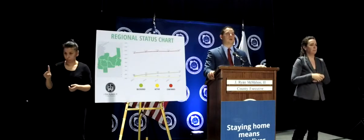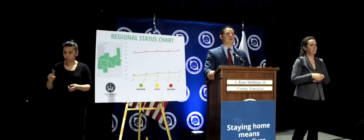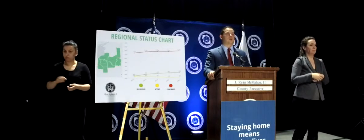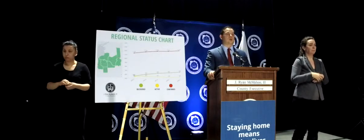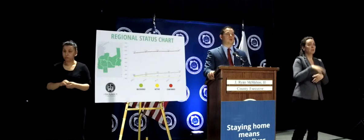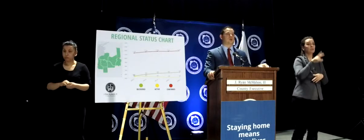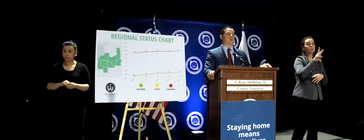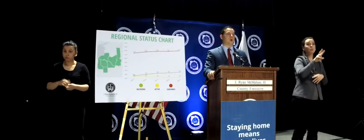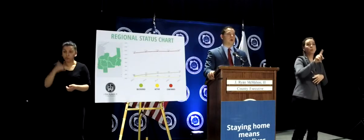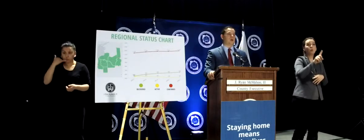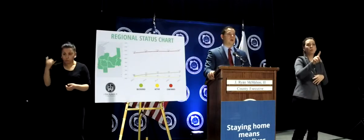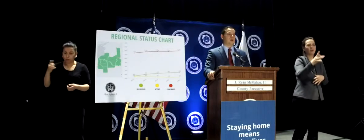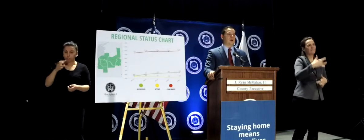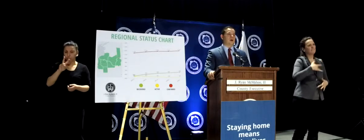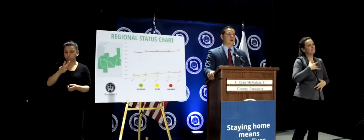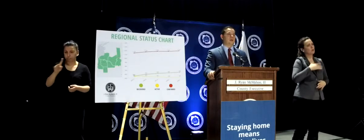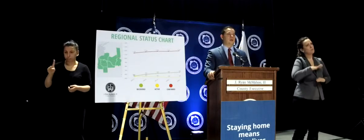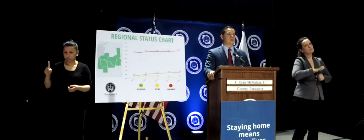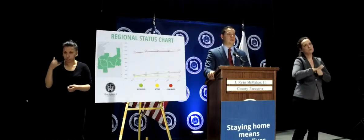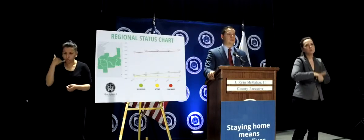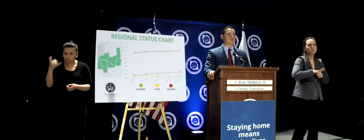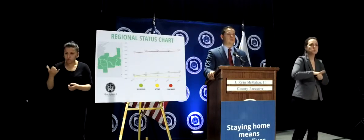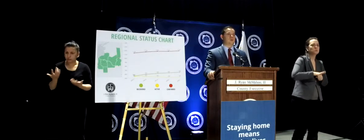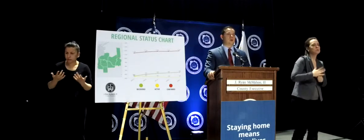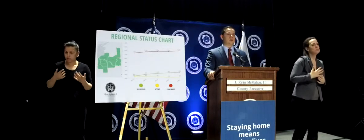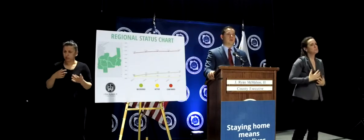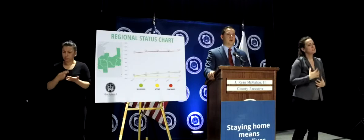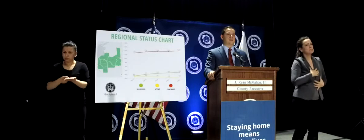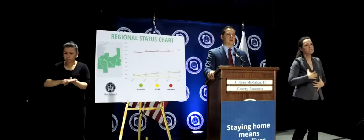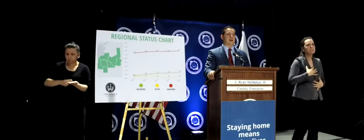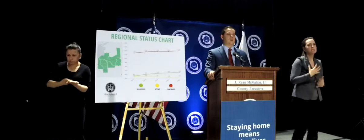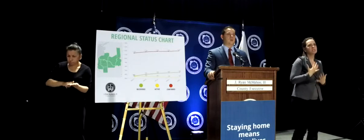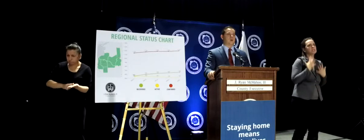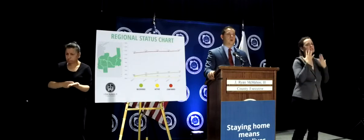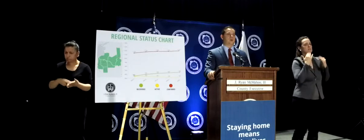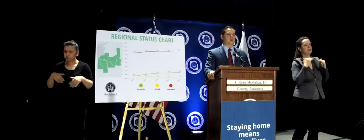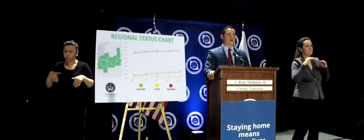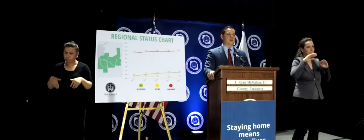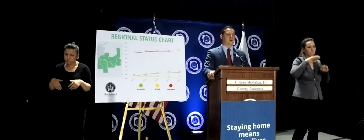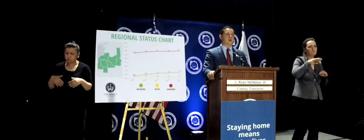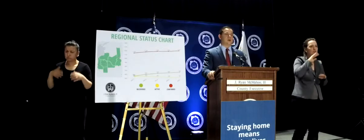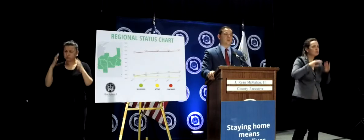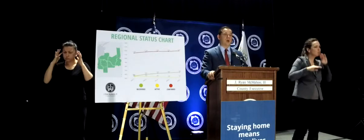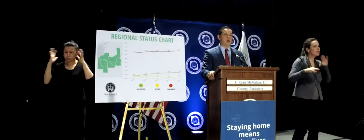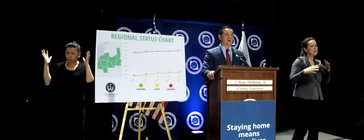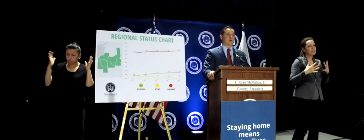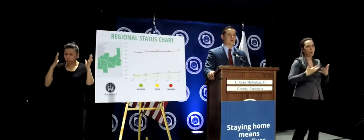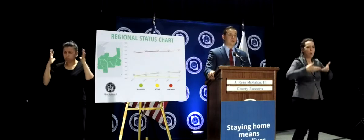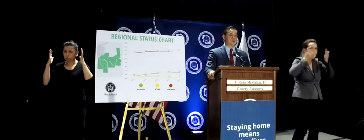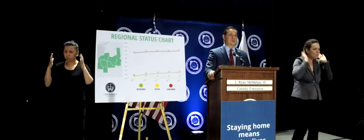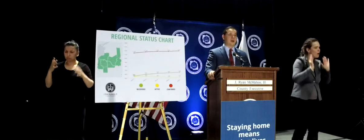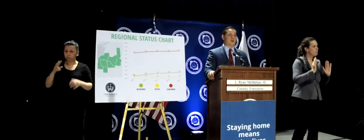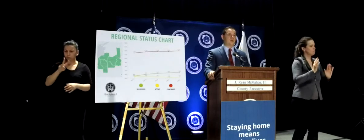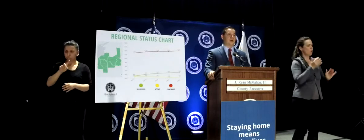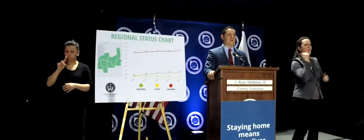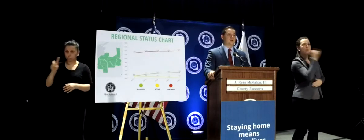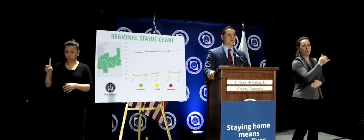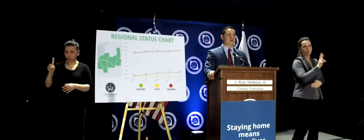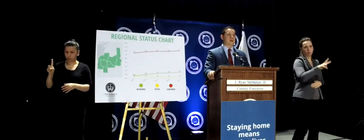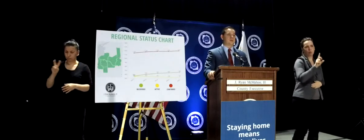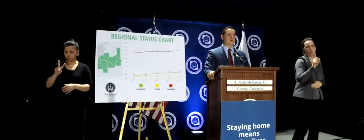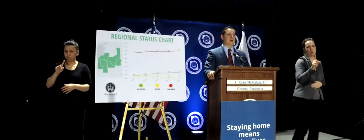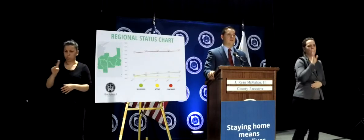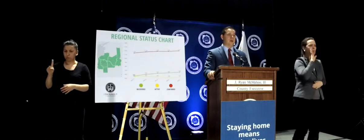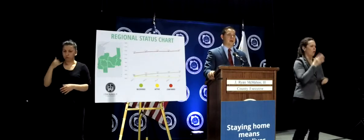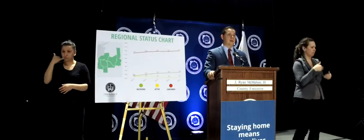emotional, social support. This is really unprecedented what we're going through together. We are going through this together. We're having